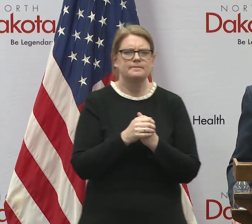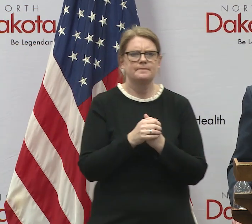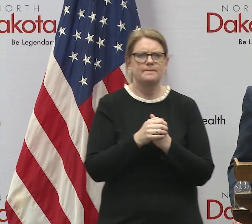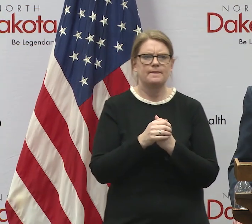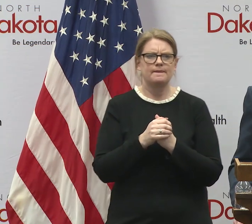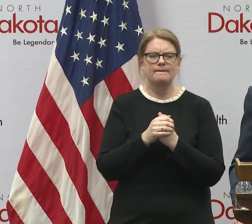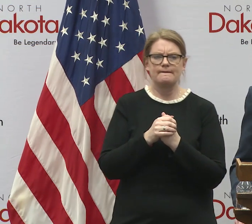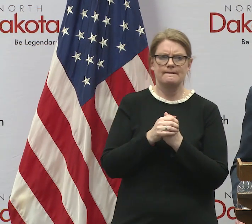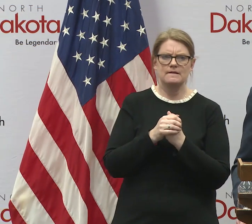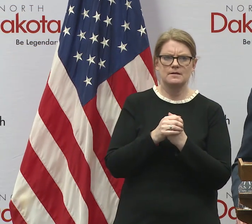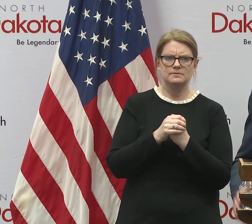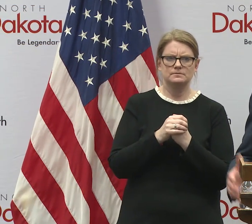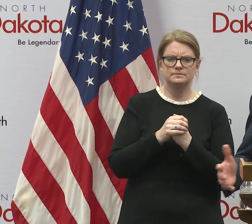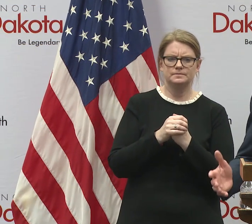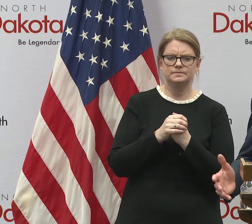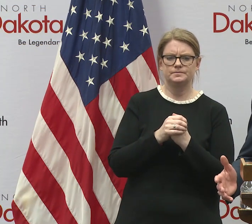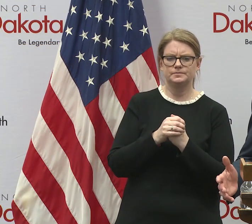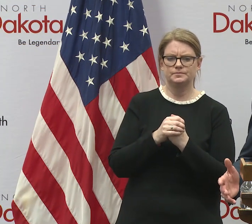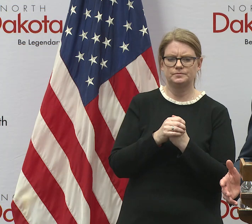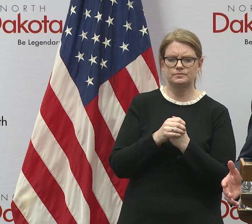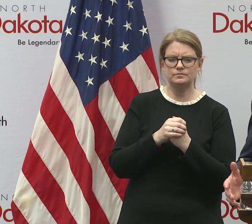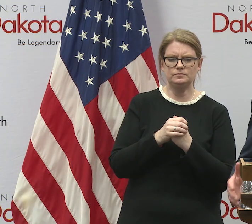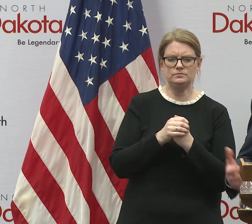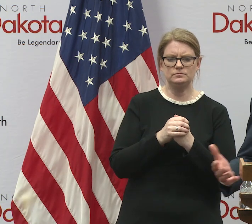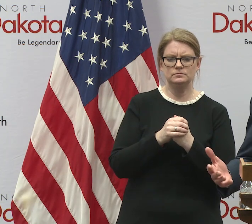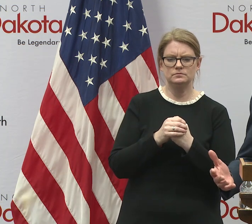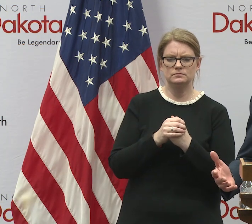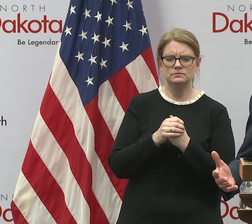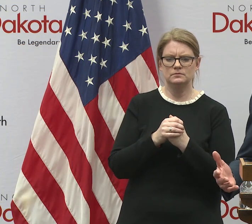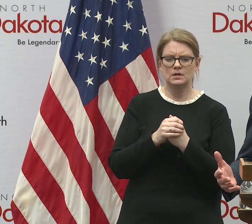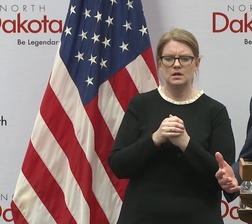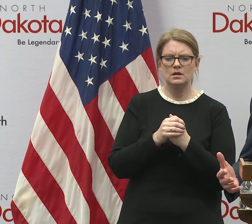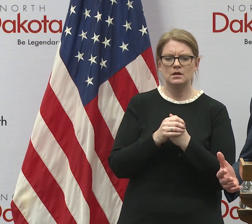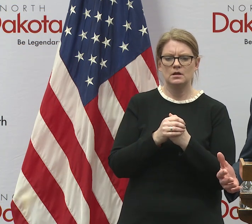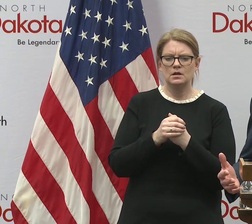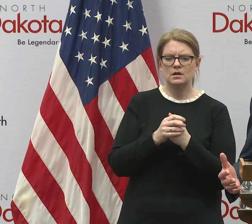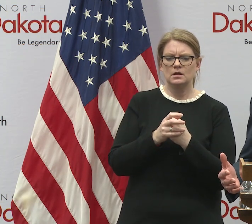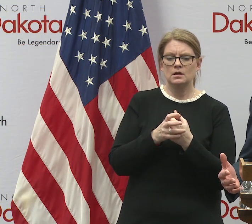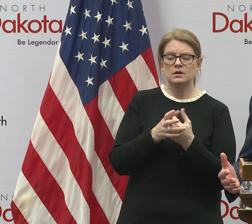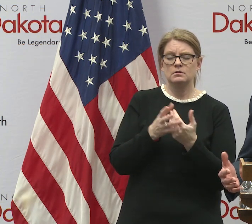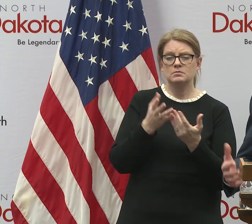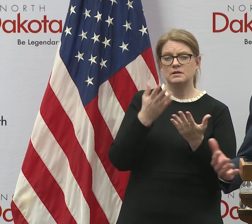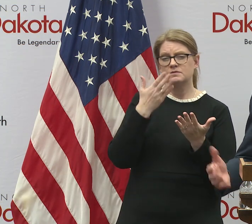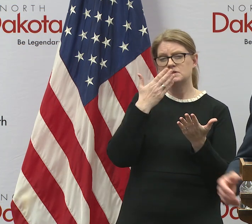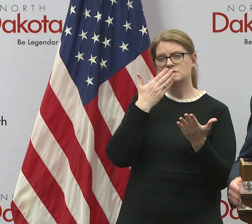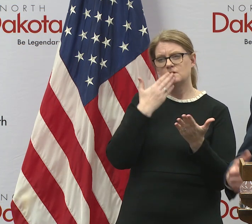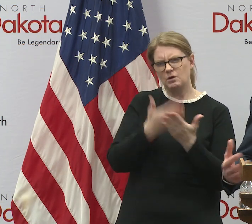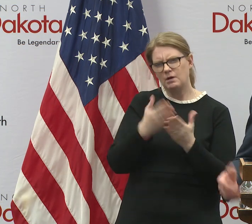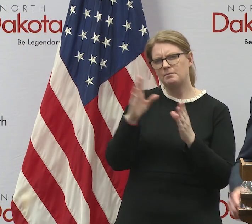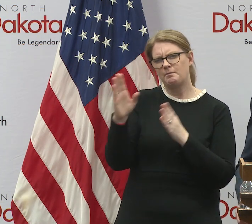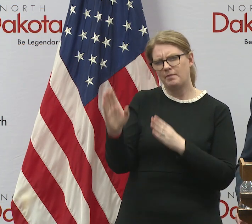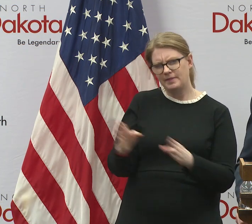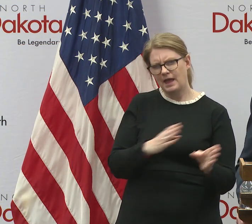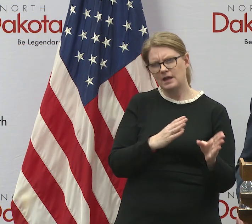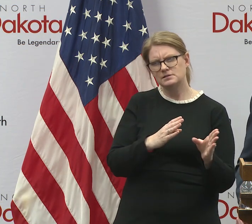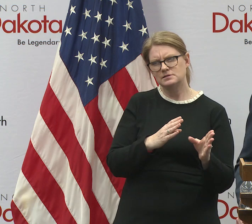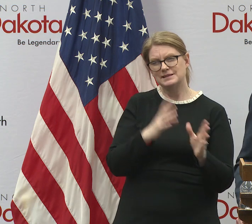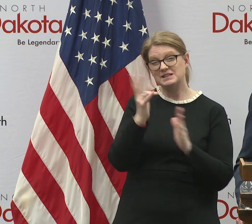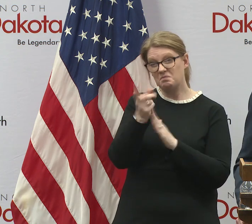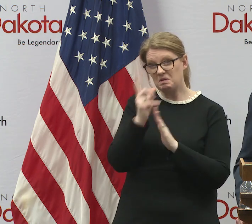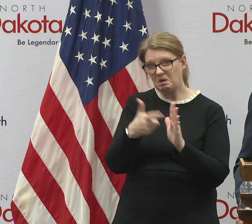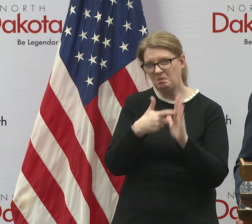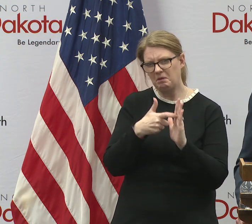for us right now where that's not that's not going to be an immediate